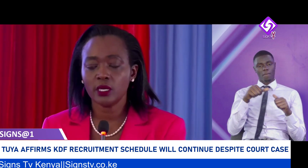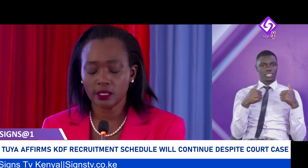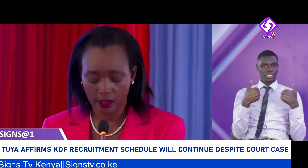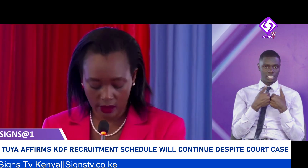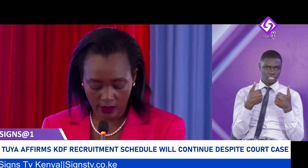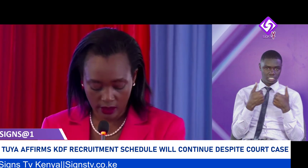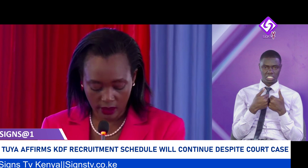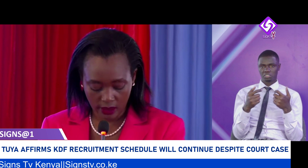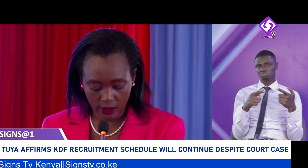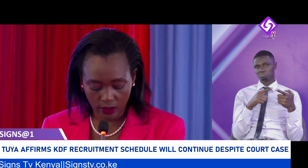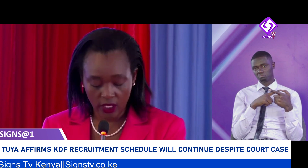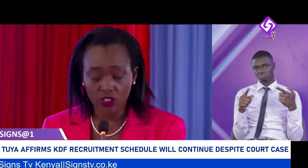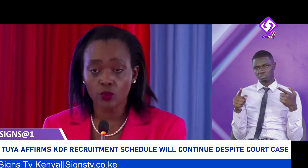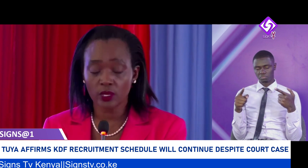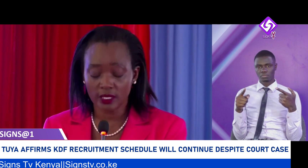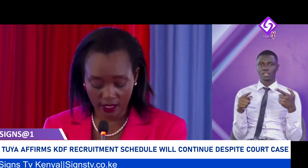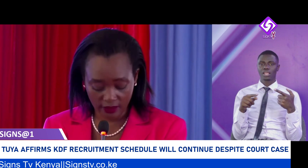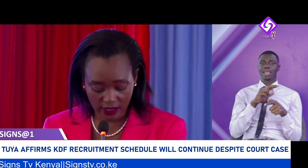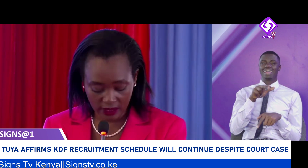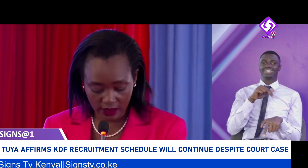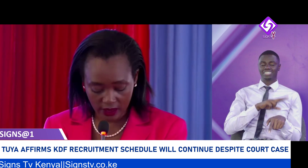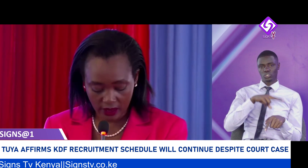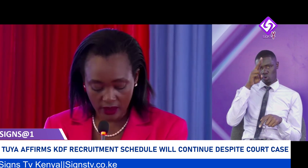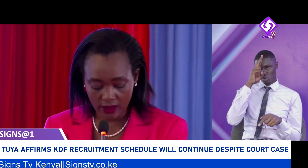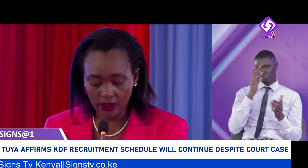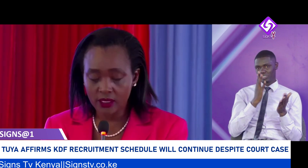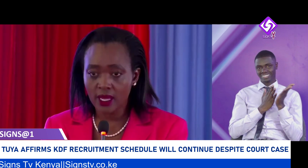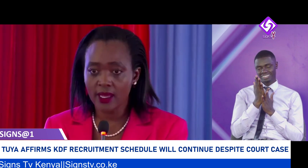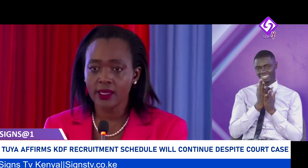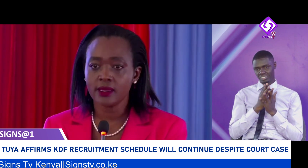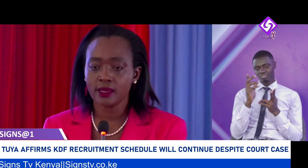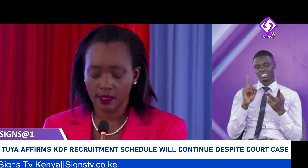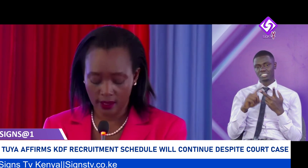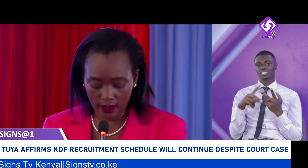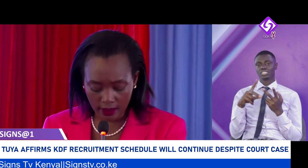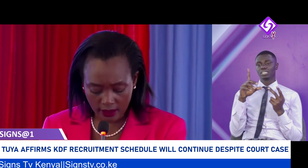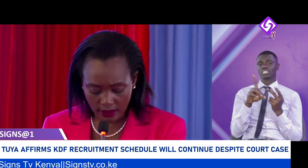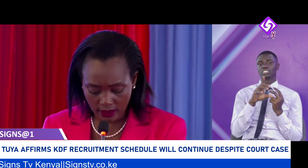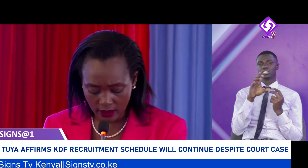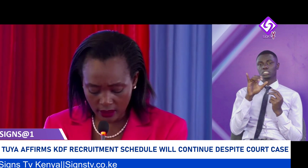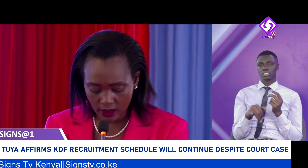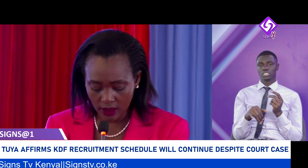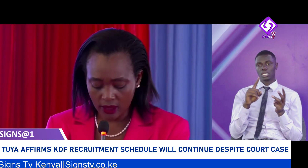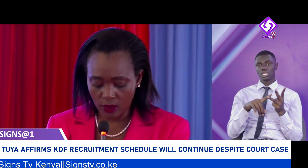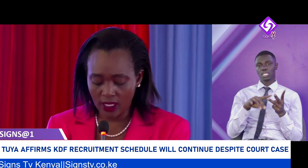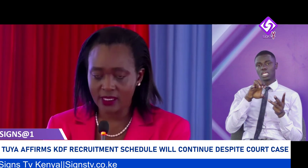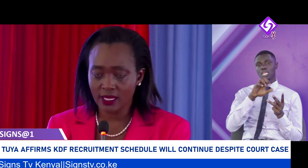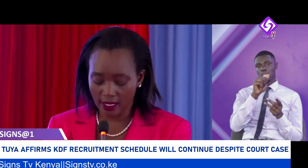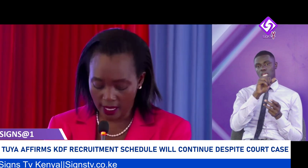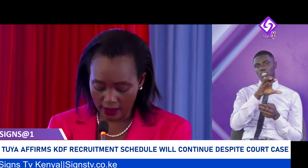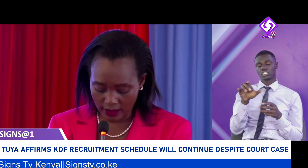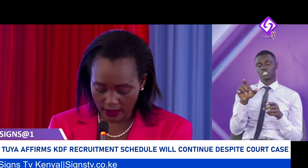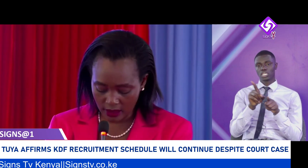namely the National Police Service, the DCI, the ESCC, as well as the NIS,